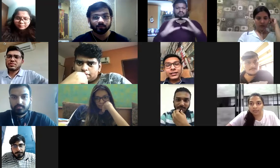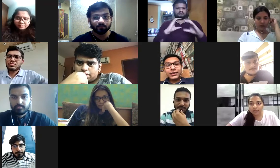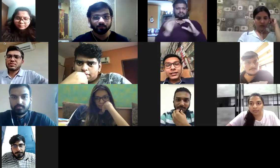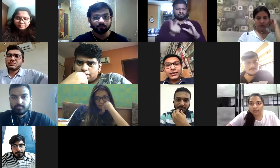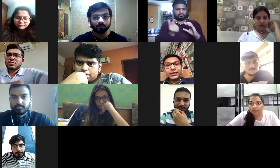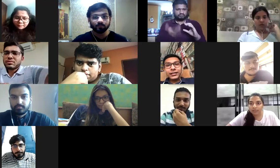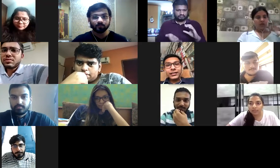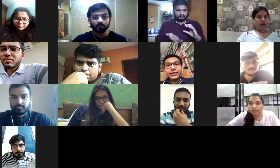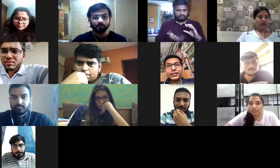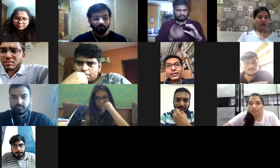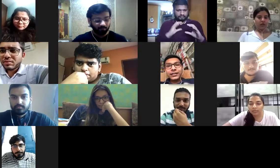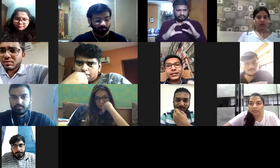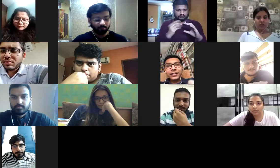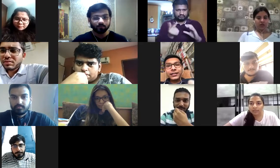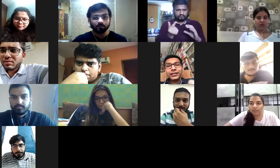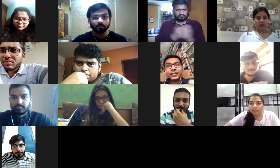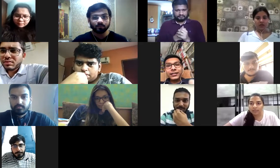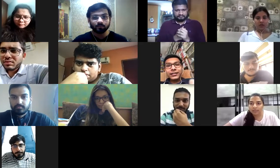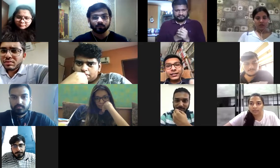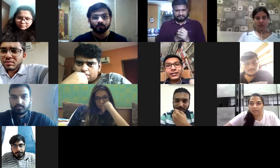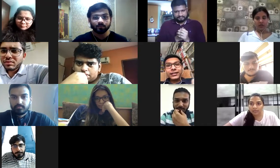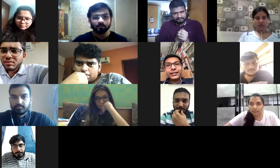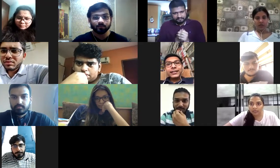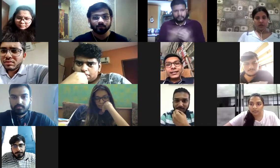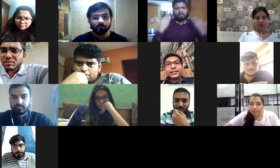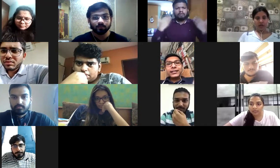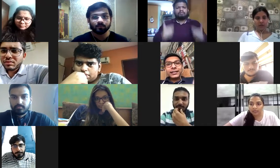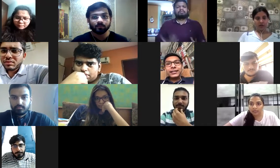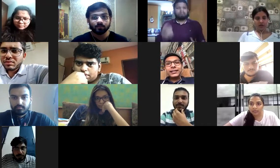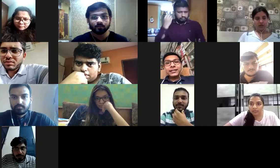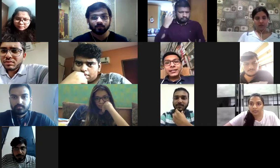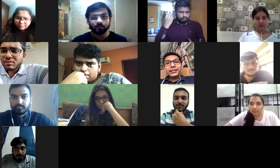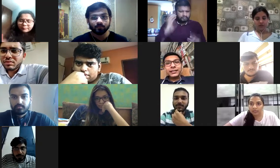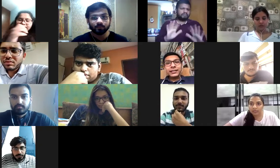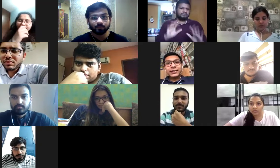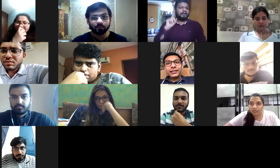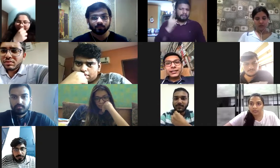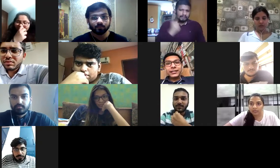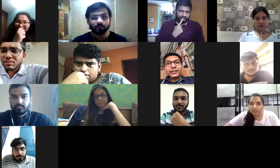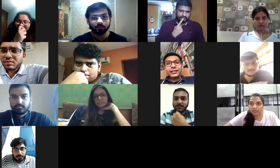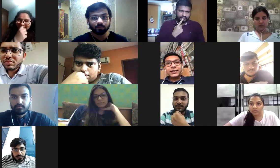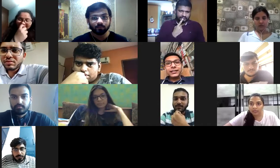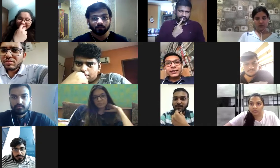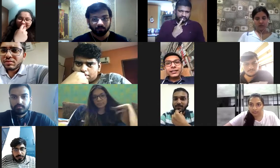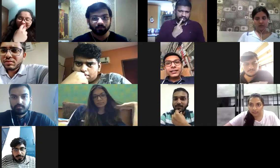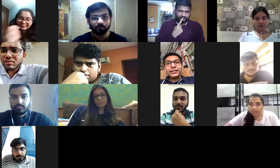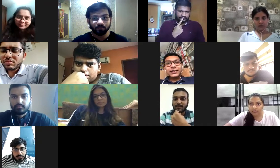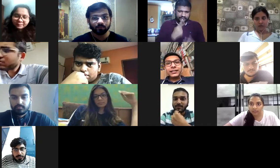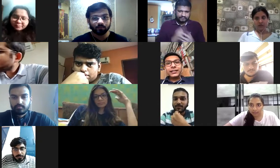So ISL we can use for communication, and what we are going to communicate with you. I'm not a hearing person, I'm a deaf. Okay,